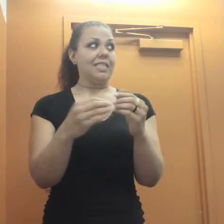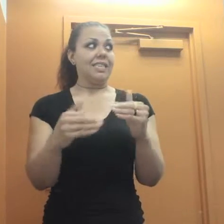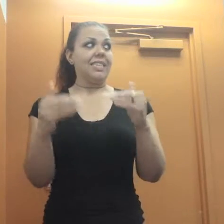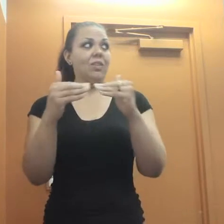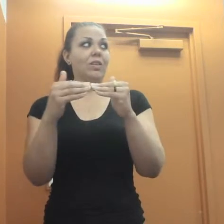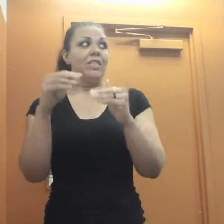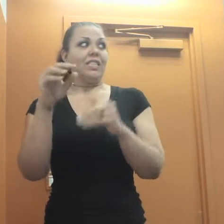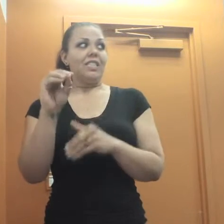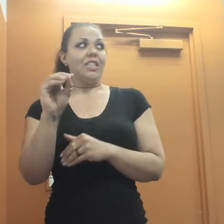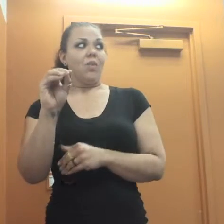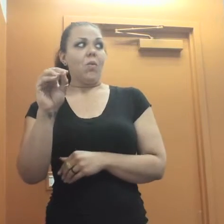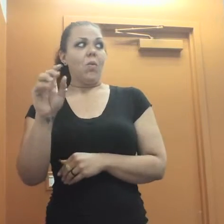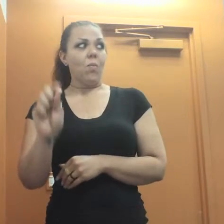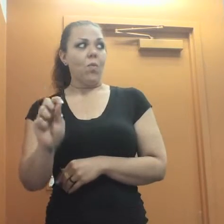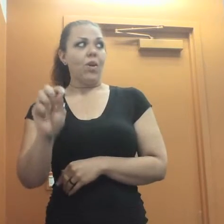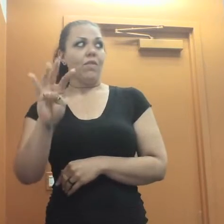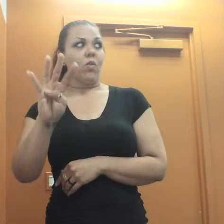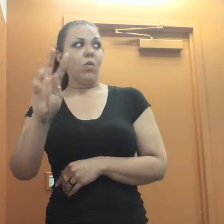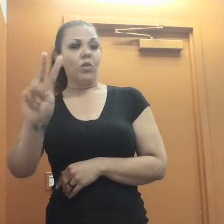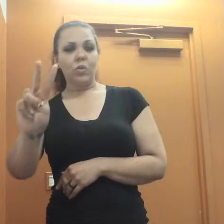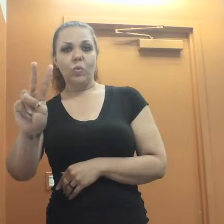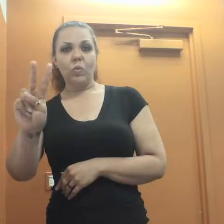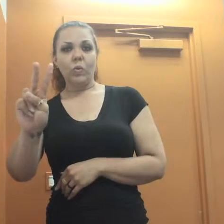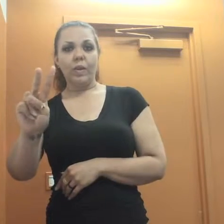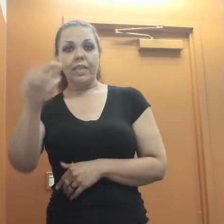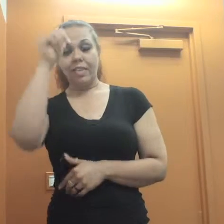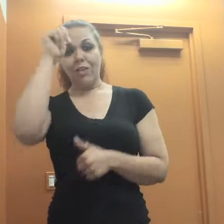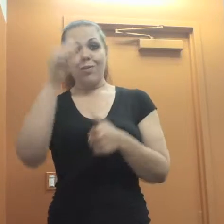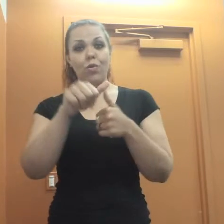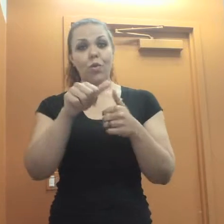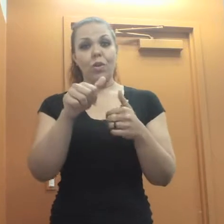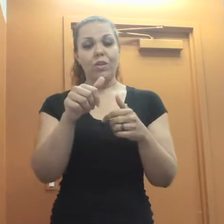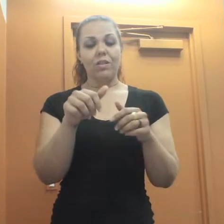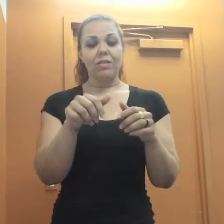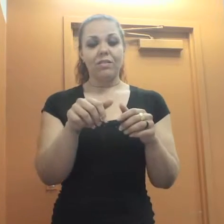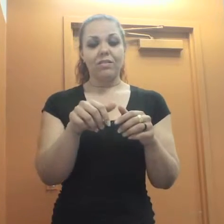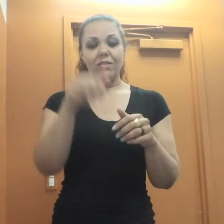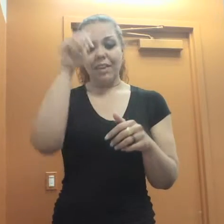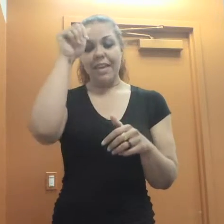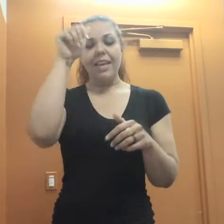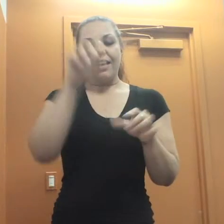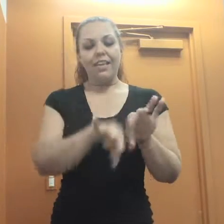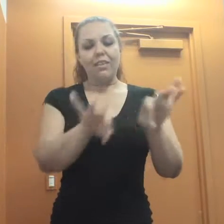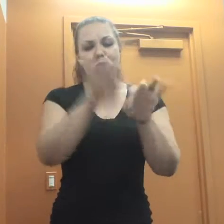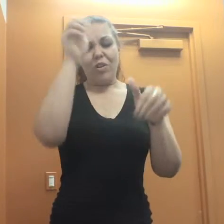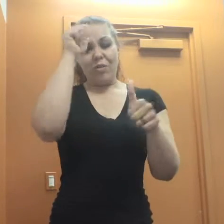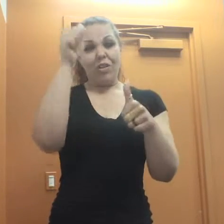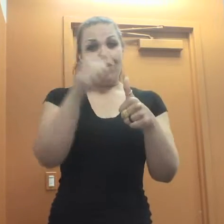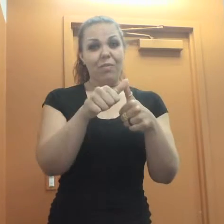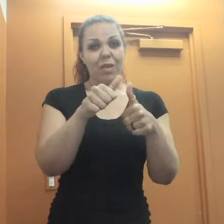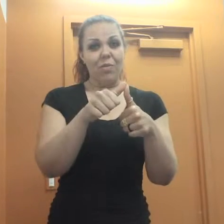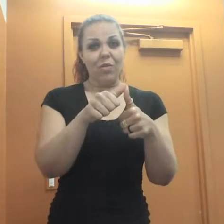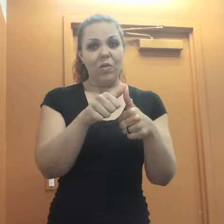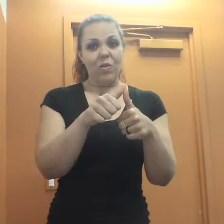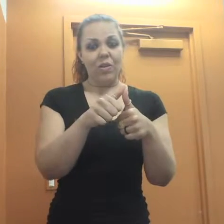remember is that after you obtain your numerical answer, be sure to put the proper units on the answer.